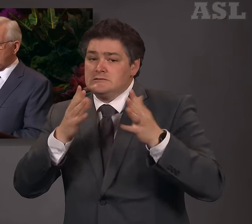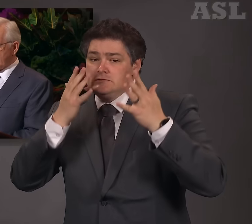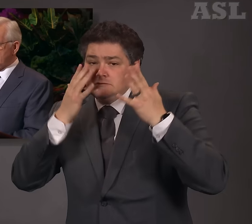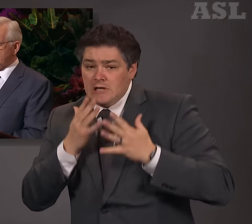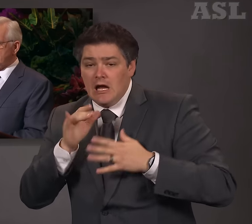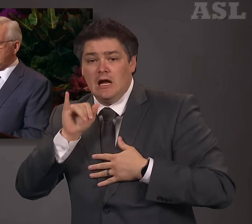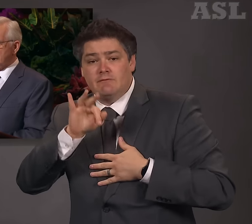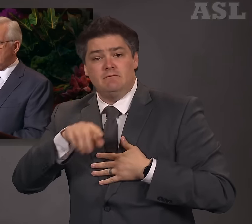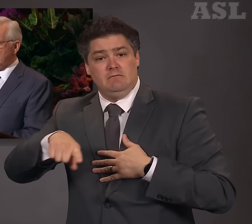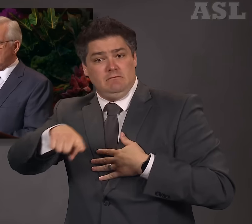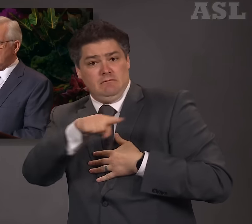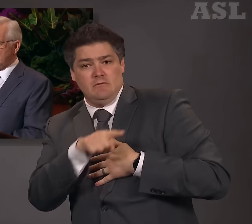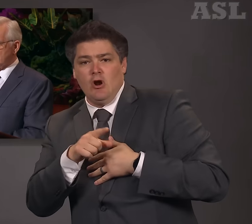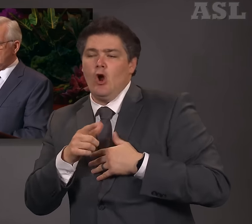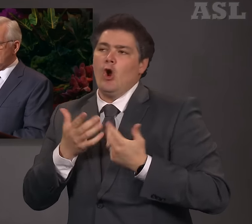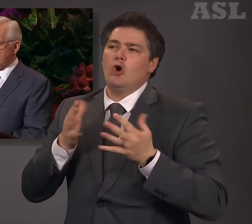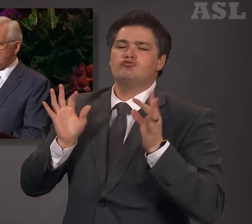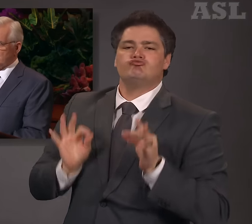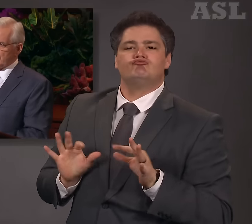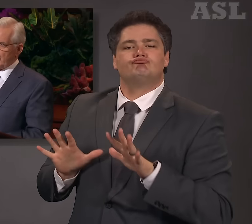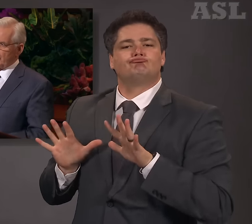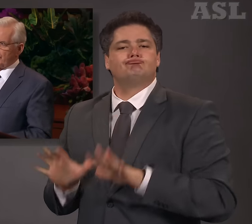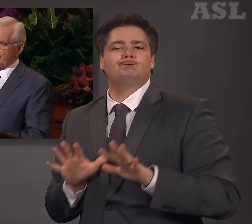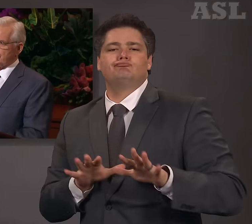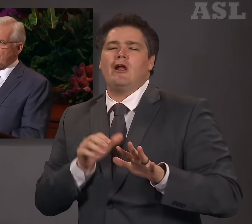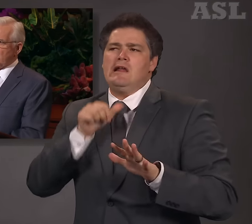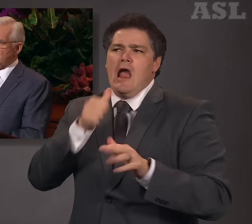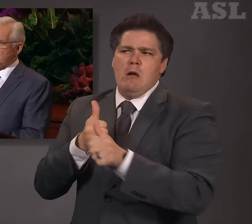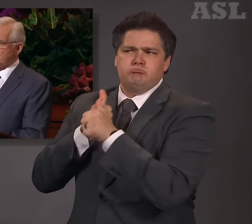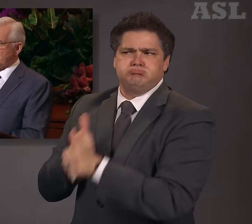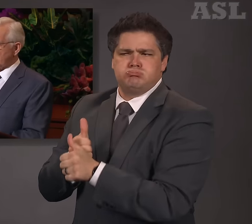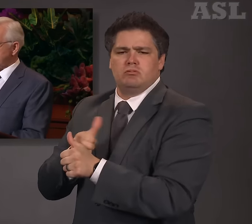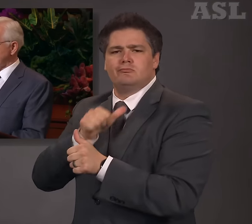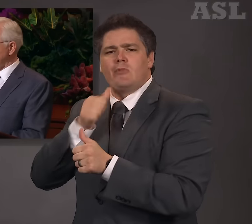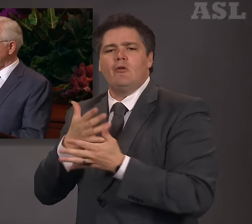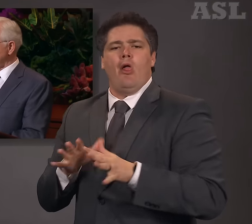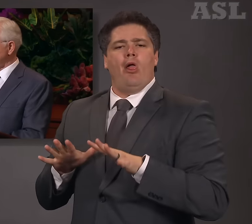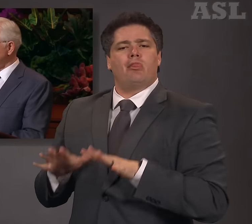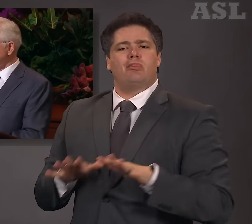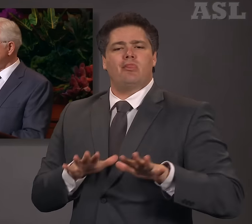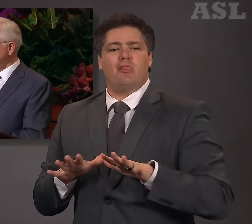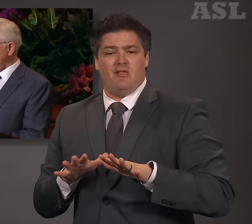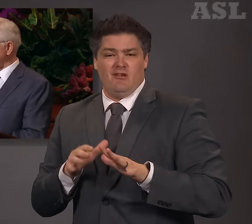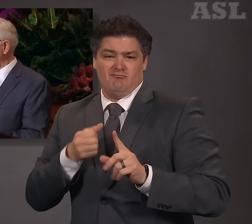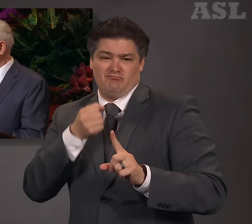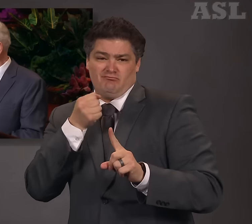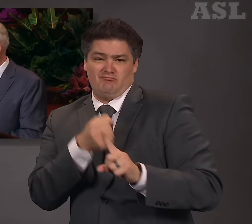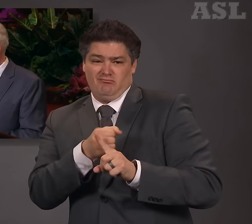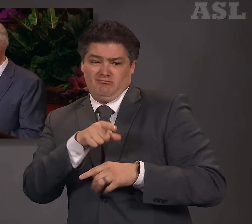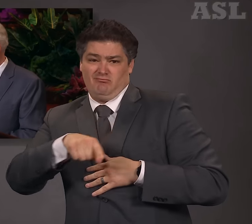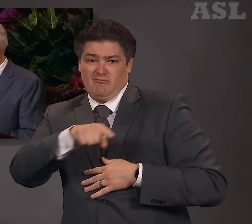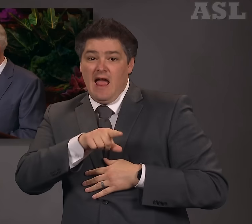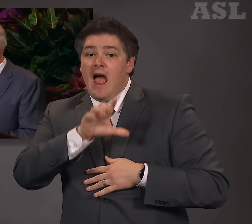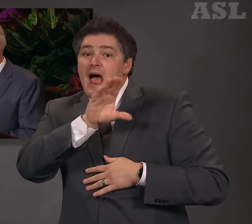choose slackness, they're choosing not only for themselves, but for the next generation and the